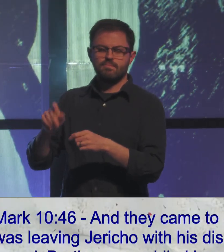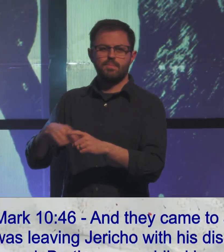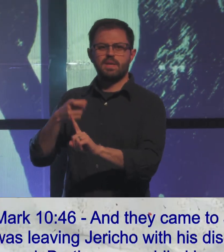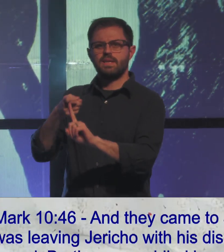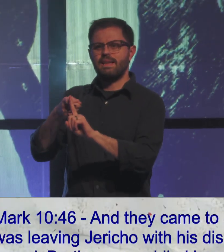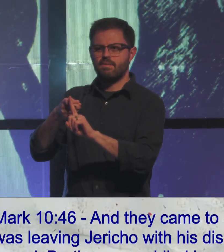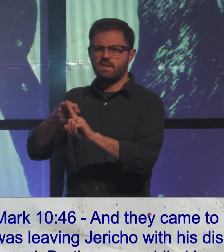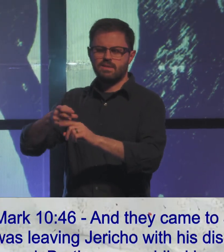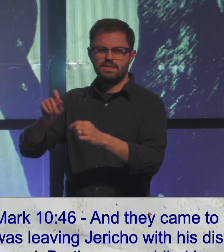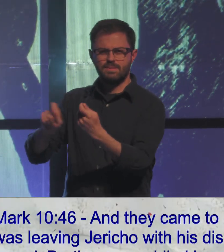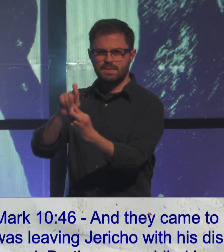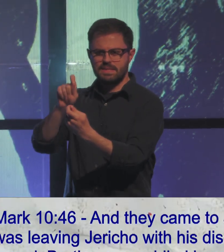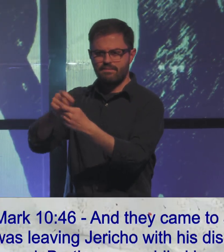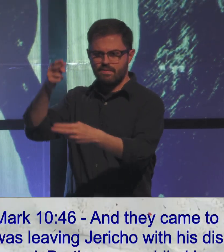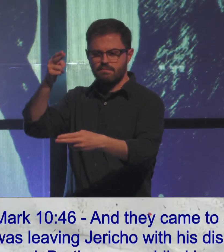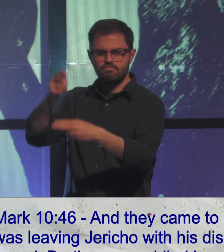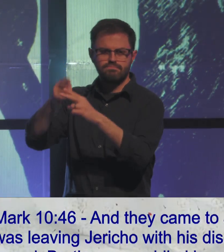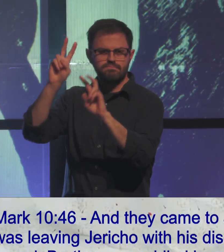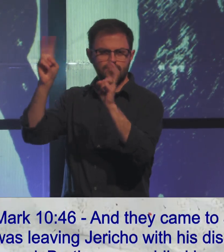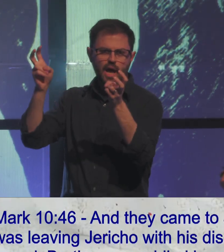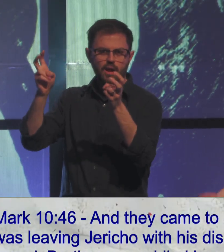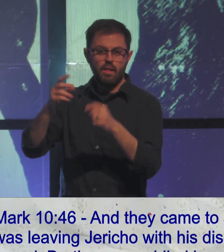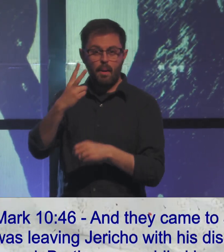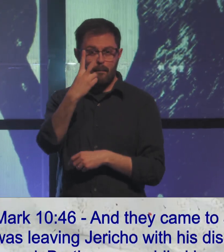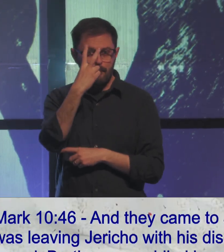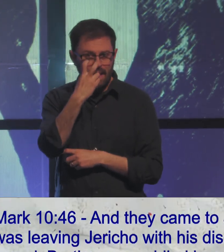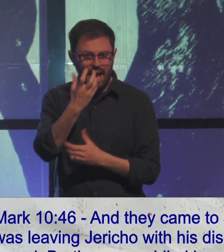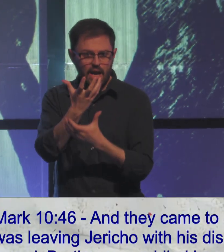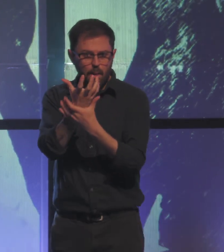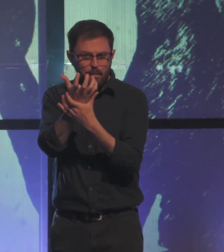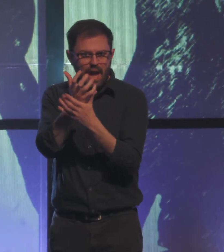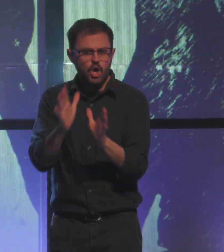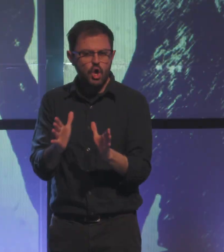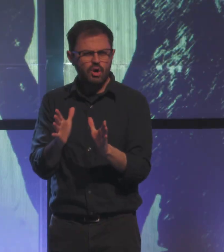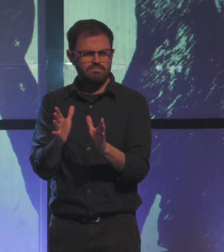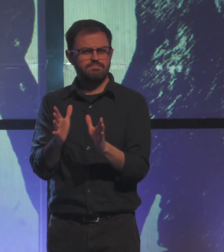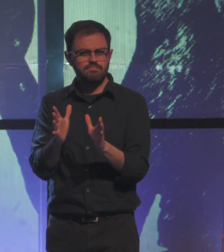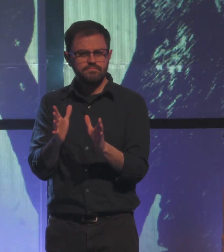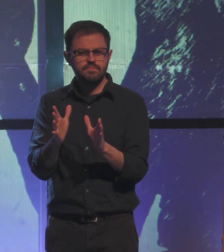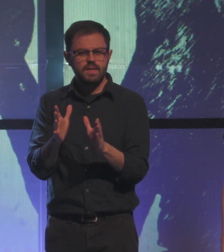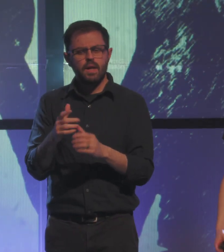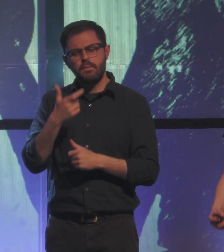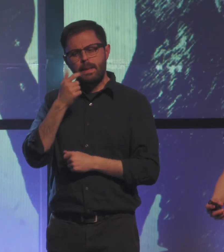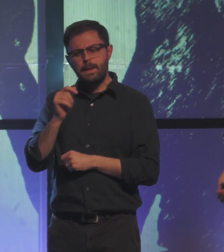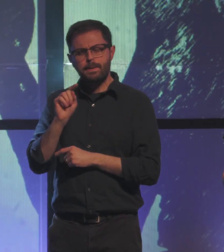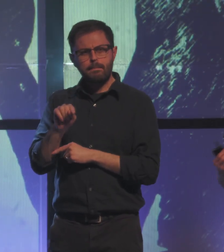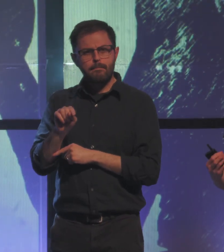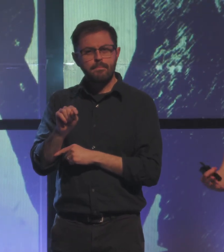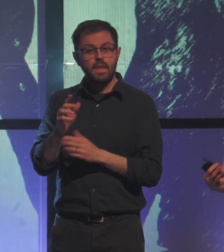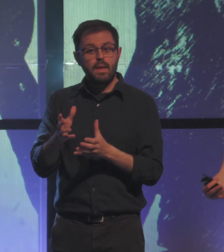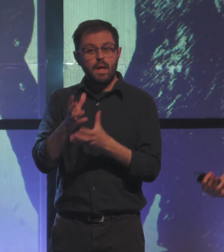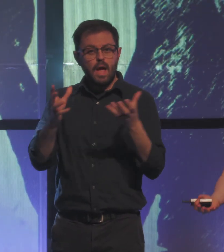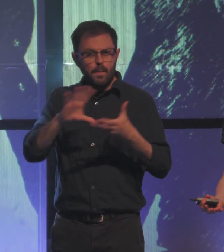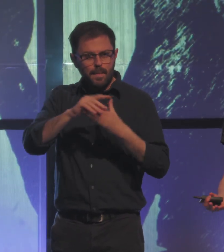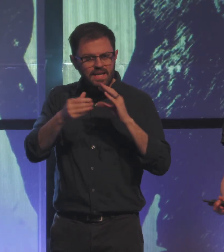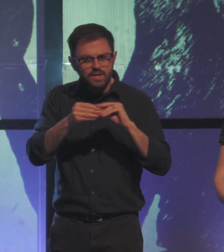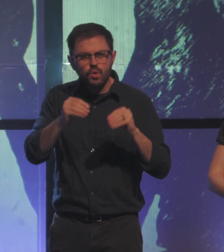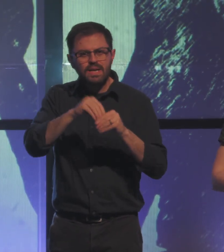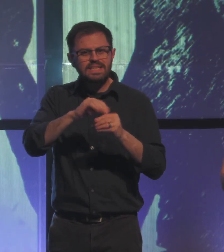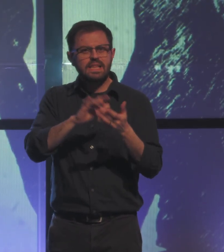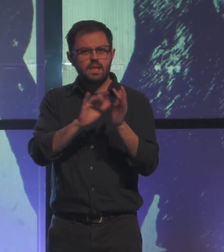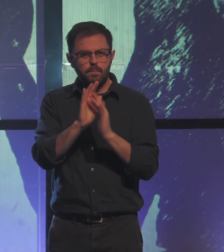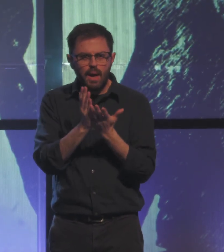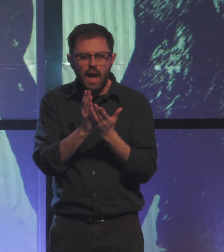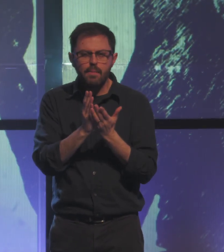blind beggar. It's so interesting to me because in a lot of stories, in the Bible where Jesus encounters people or